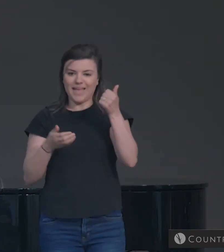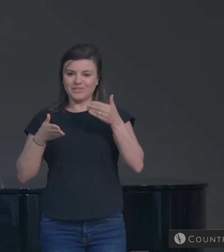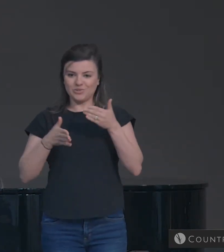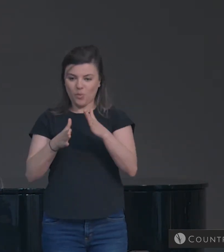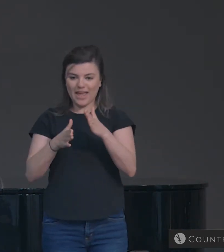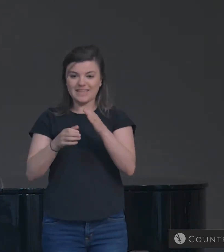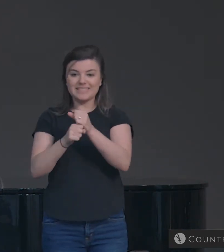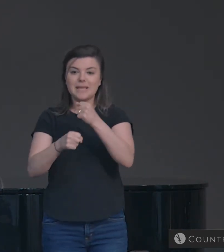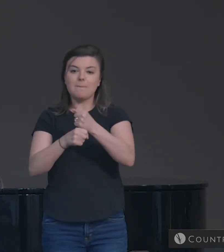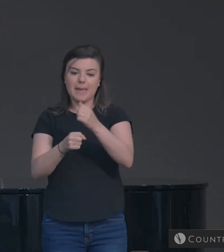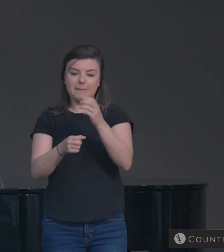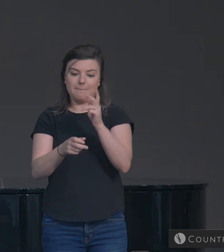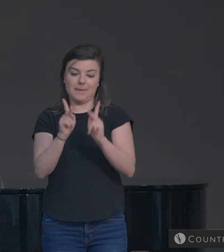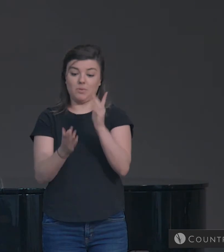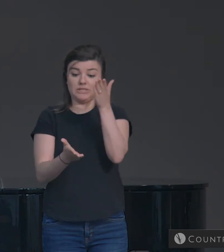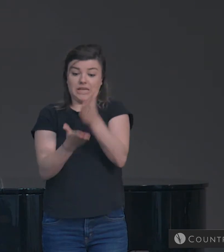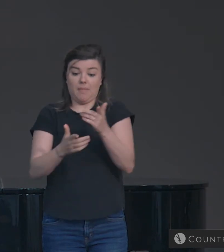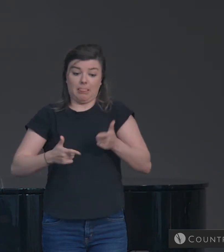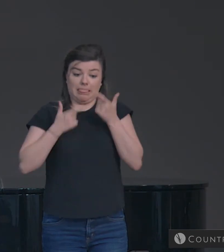make people stop living for God.